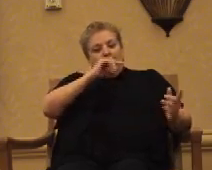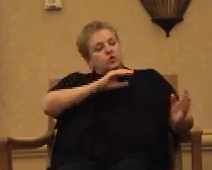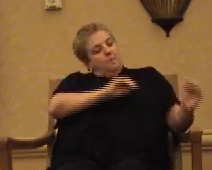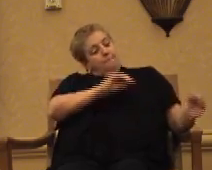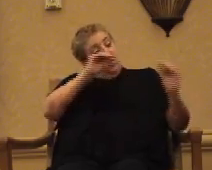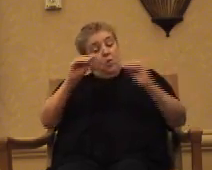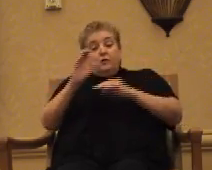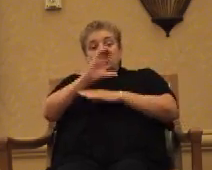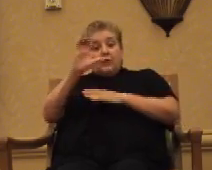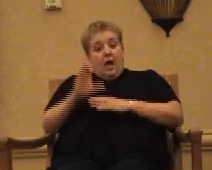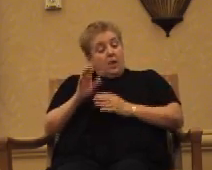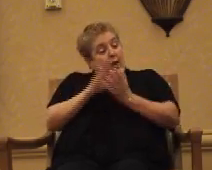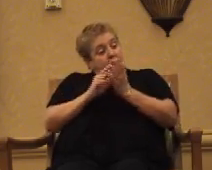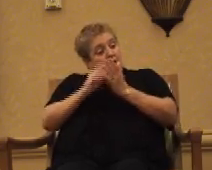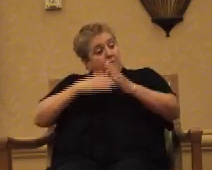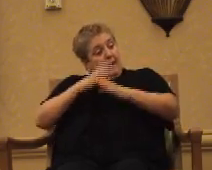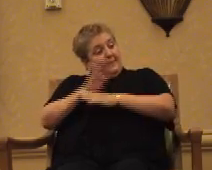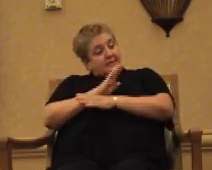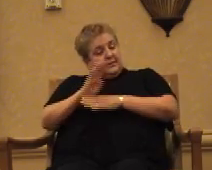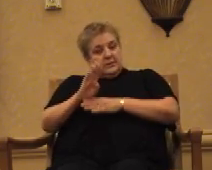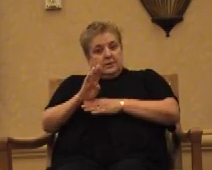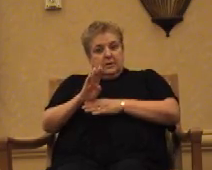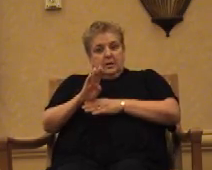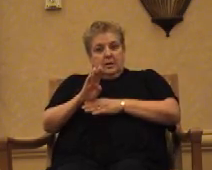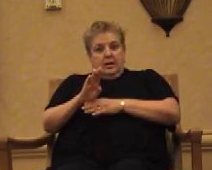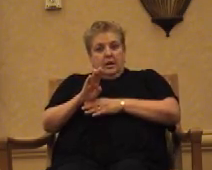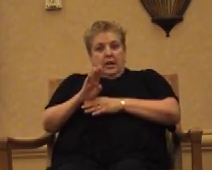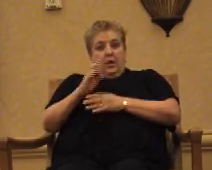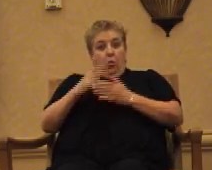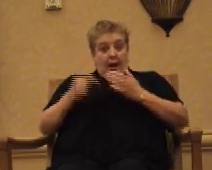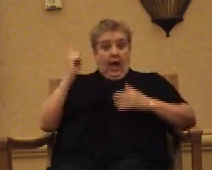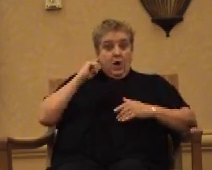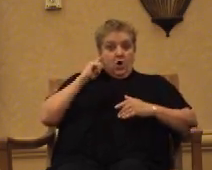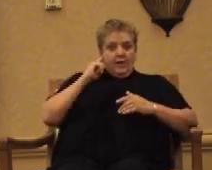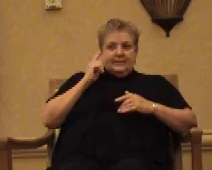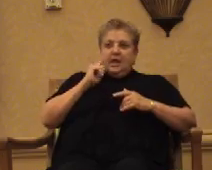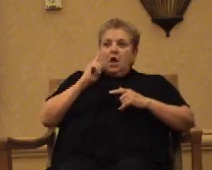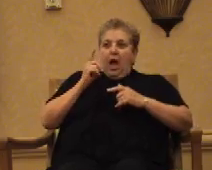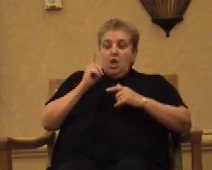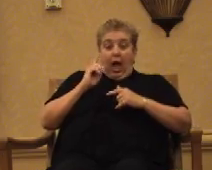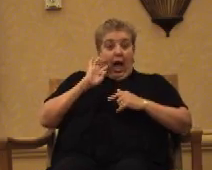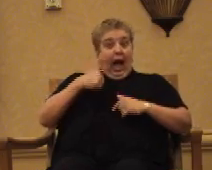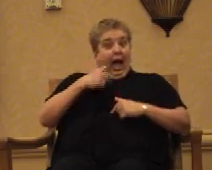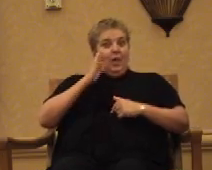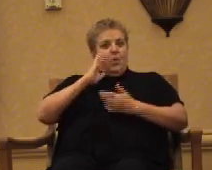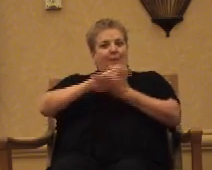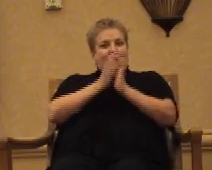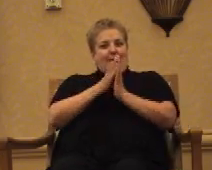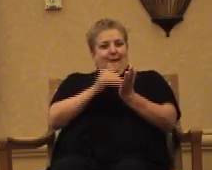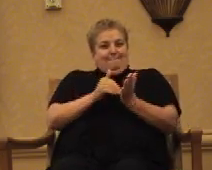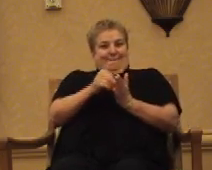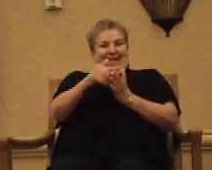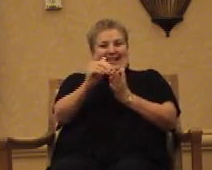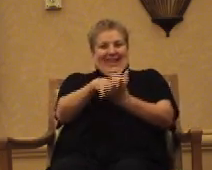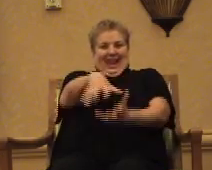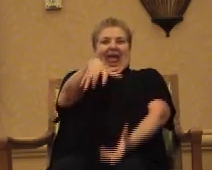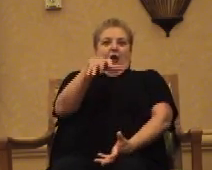Chicago? And the part I heard clearly was, I'll make you a millionaire by the time you're 30. He must have mentioned work. I missed